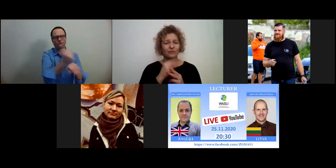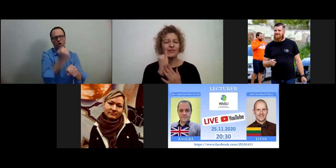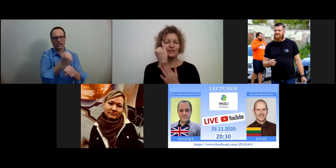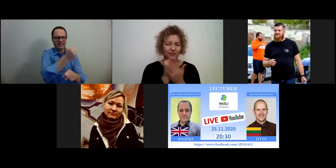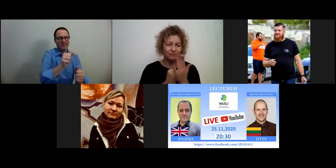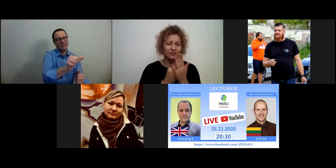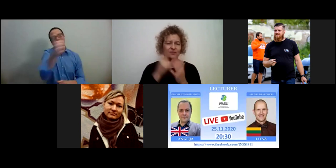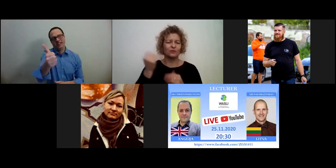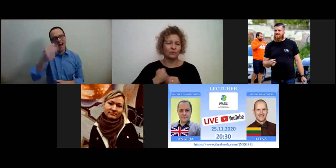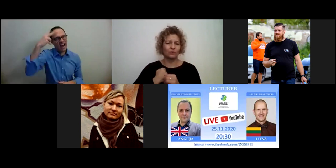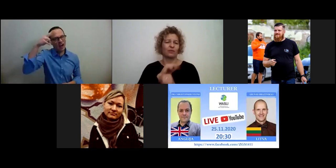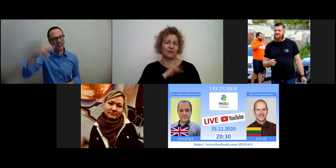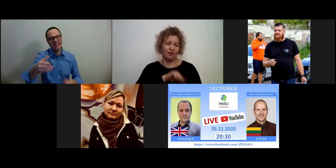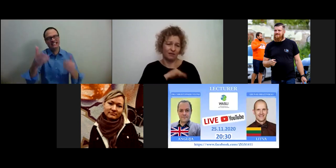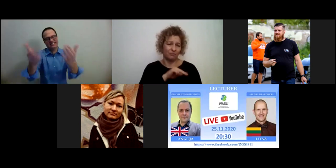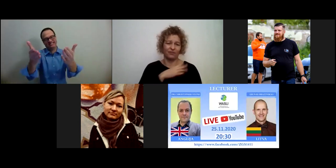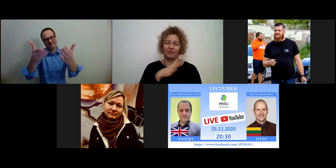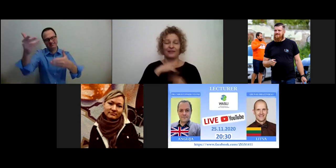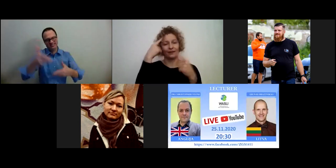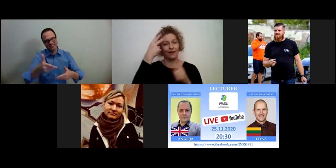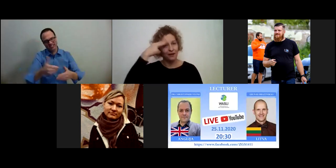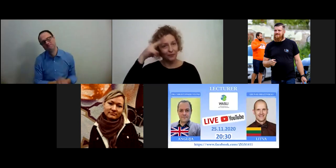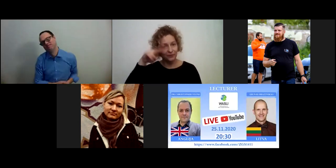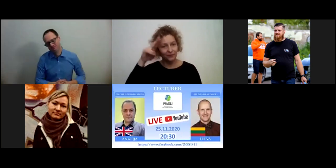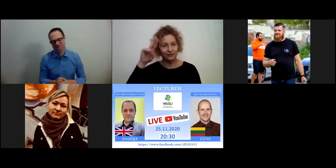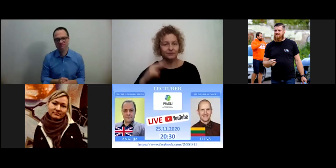Our next presenter apologized,